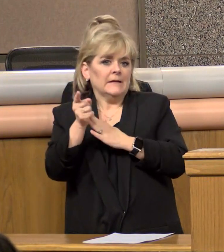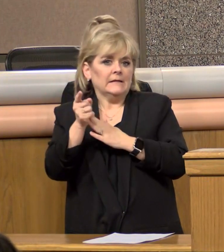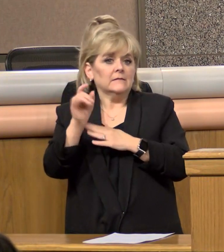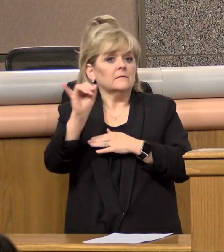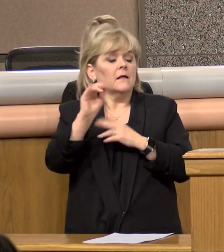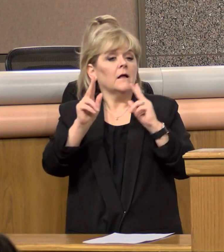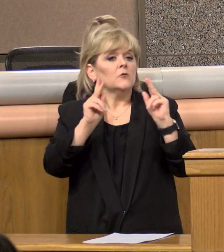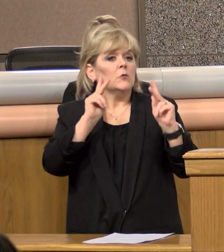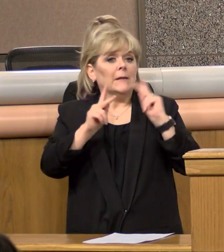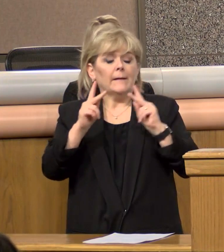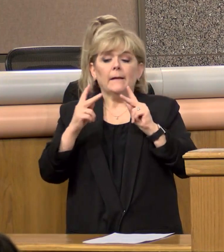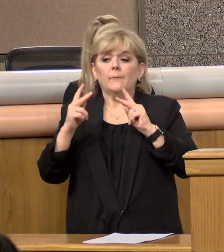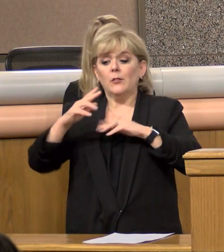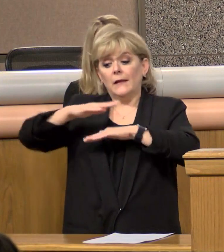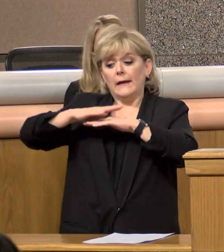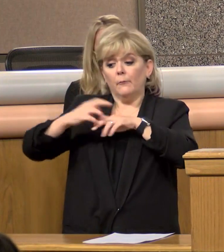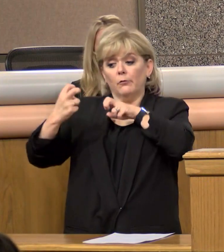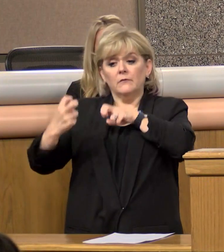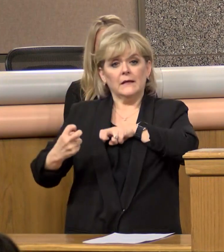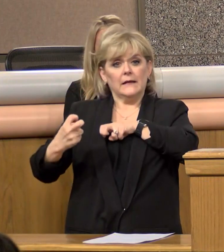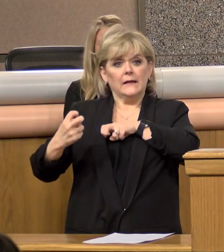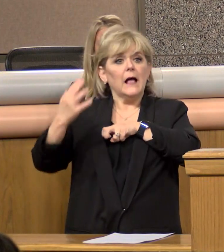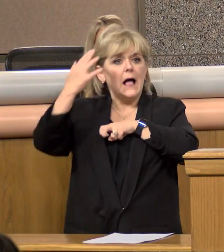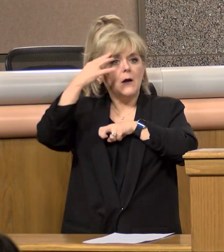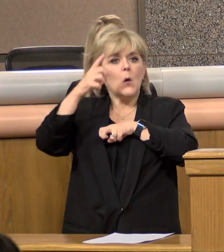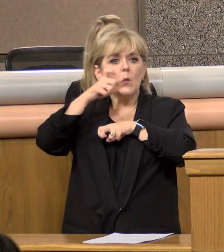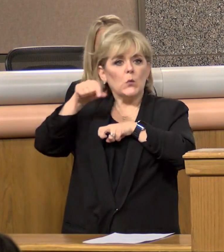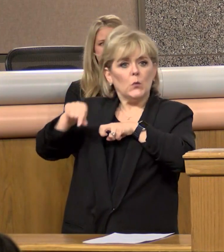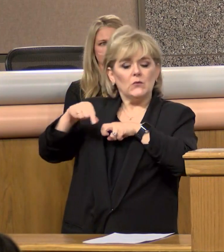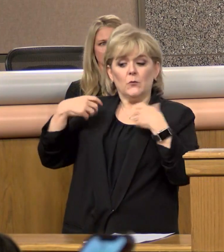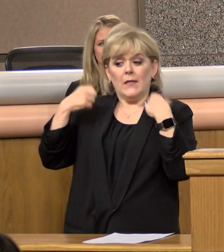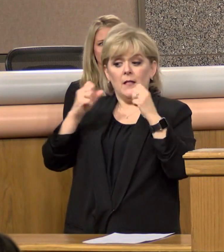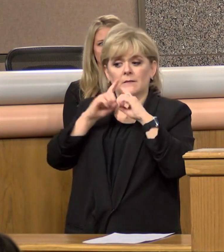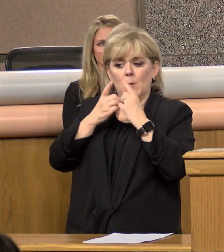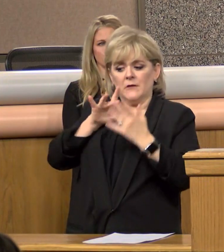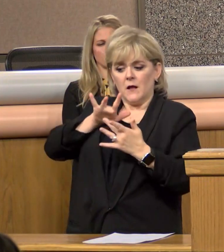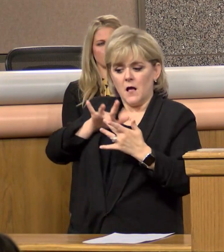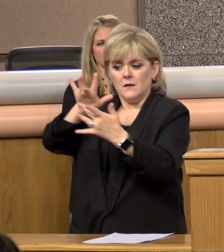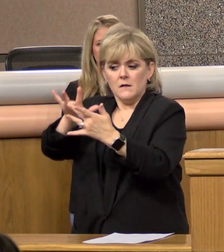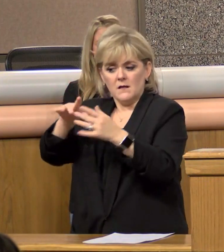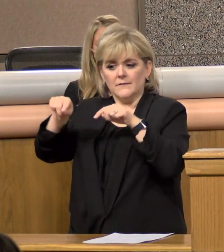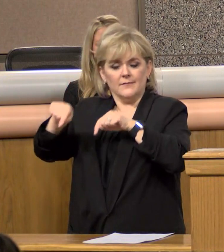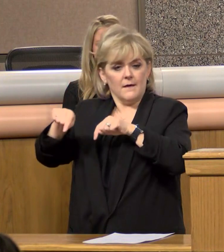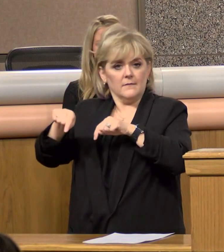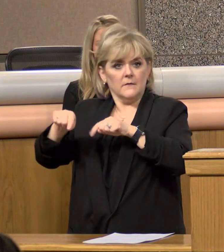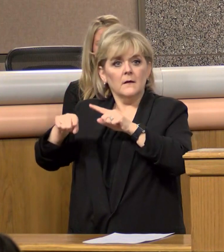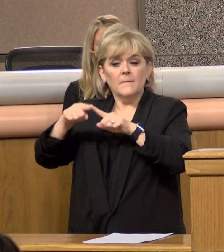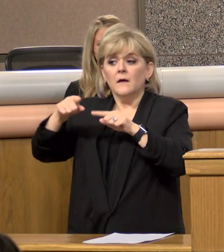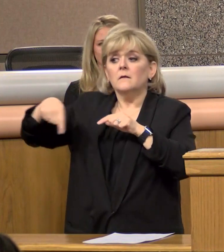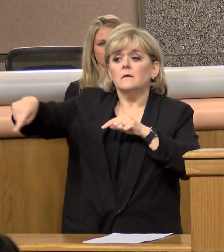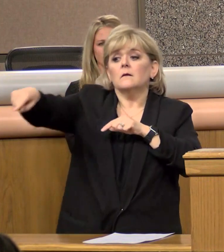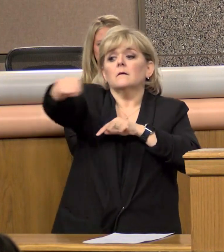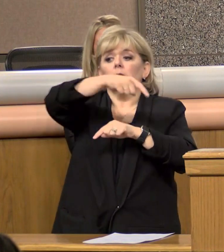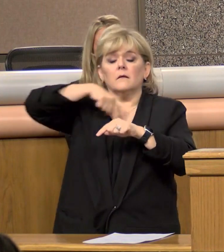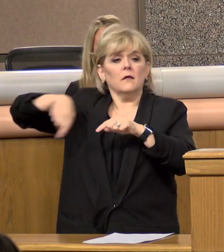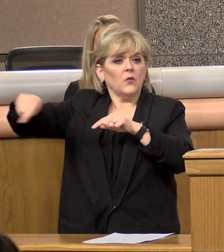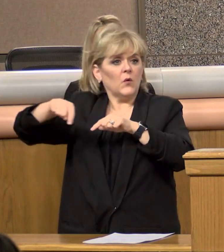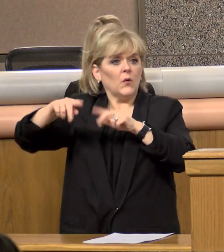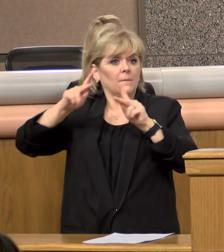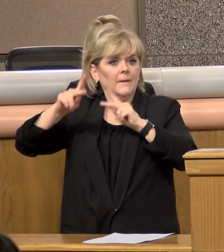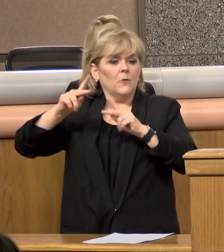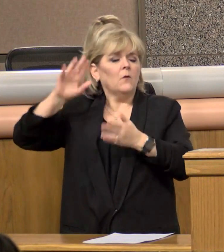that's, we, we know who they were sitting with at the restaurant. the health department's been contacting that individual, but that risk at the restaurant while they're sitting in the table